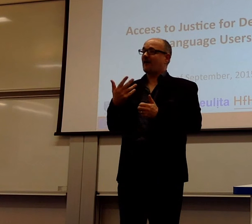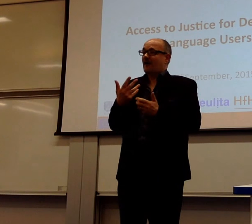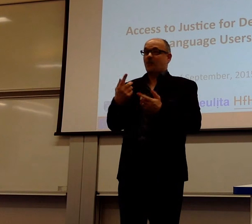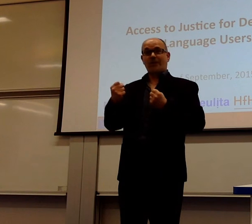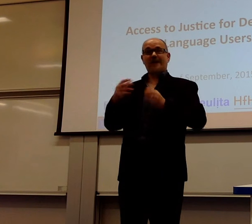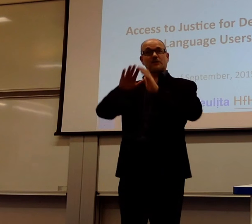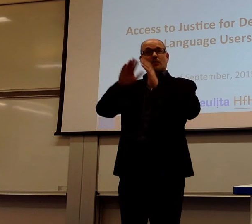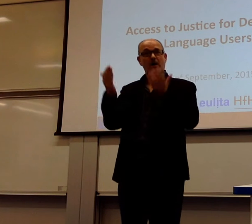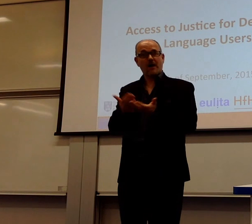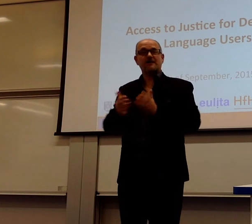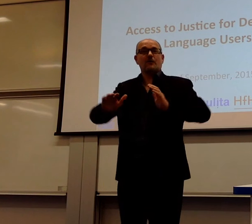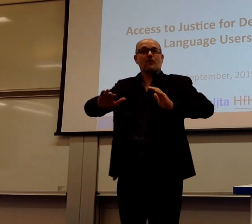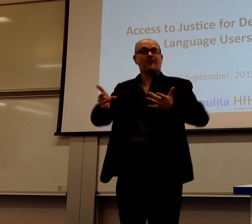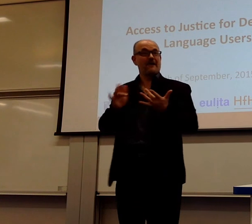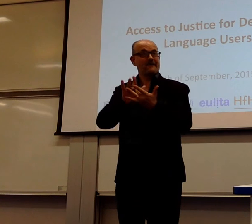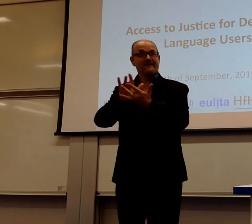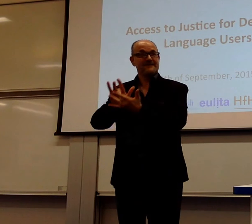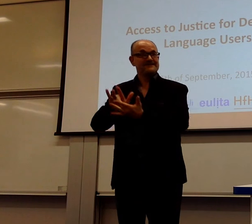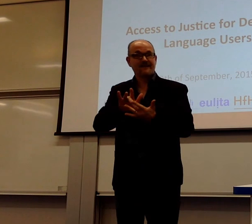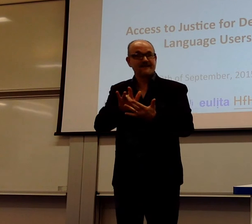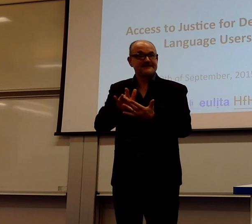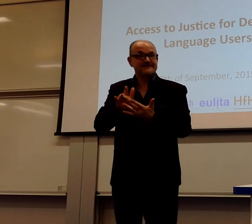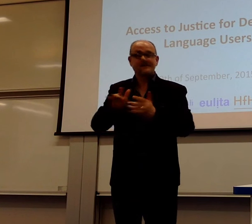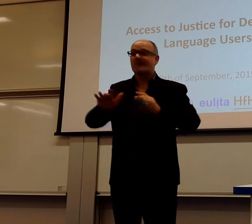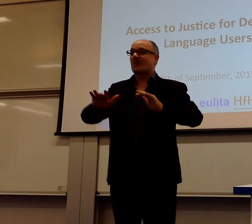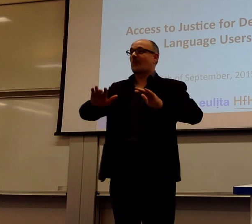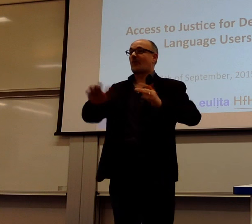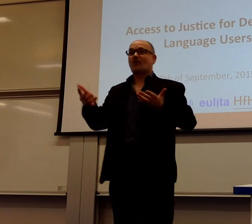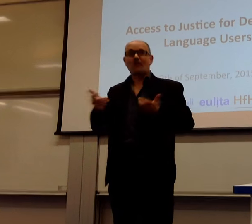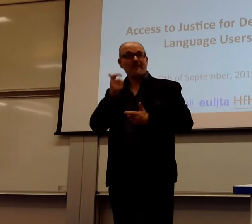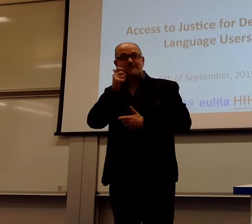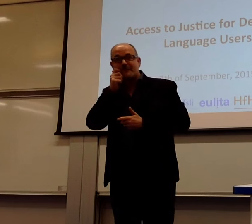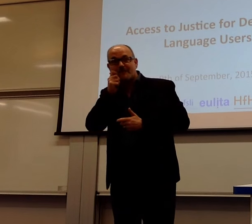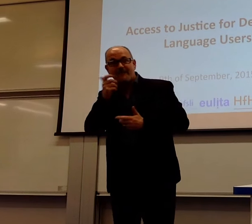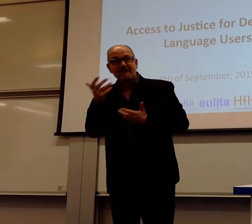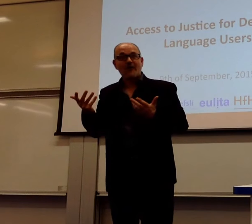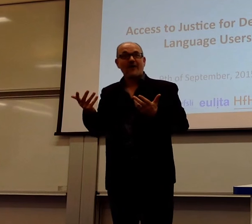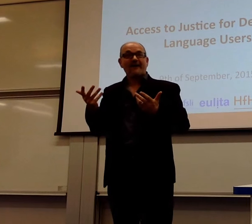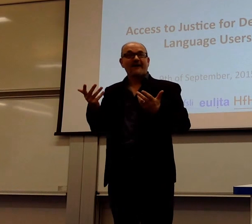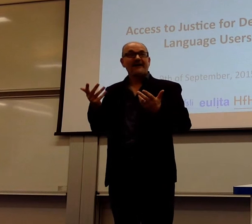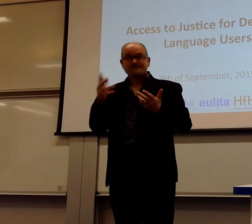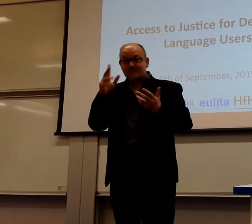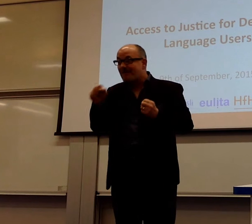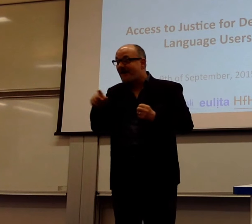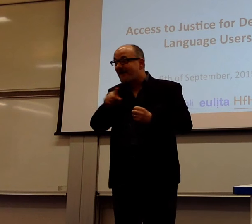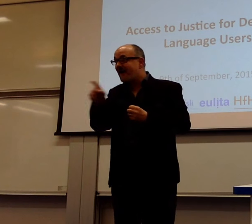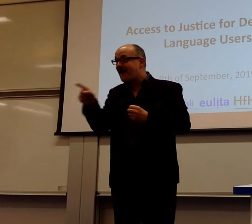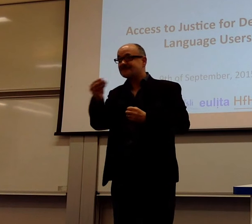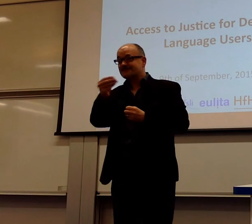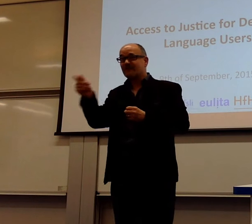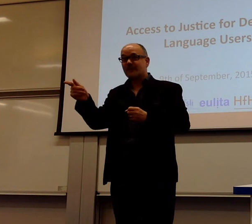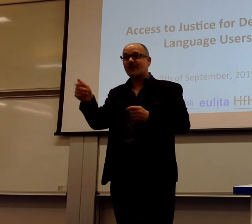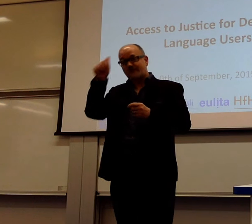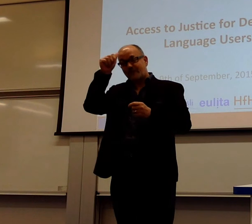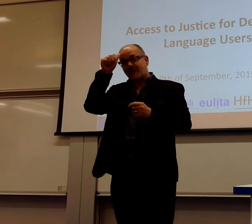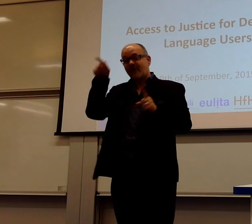remember, but before we had a world without internet, without mobile phones, if you think